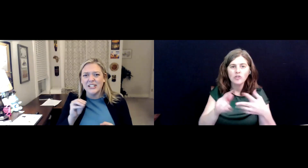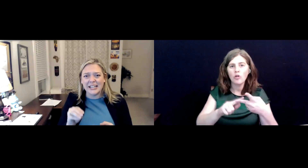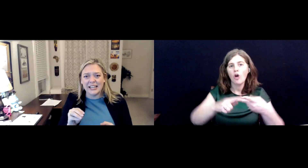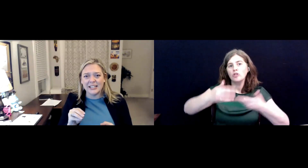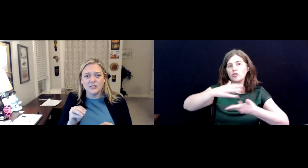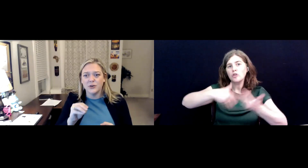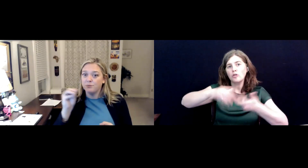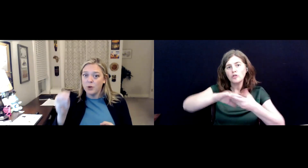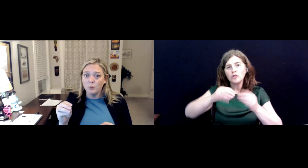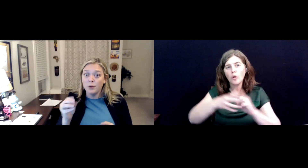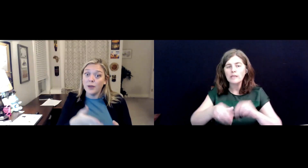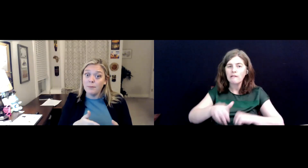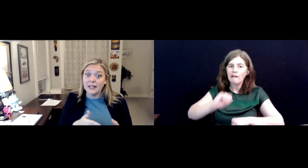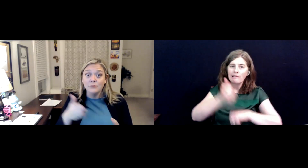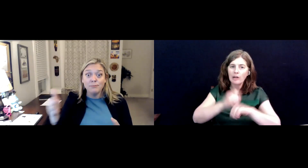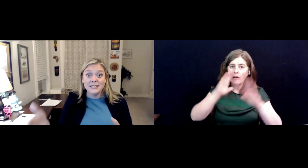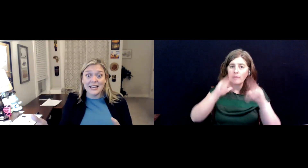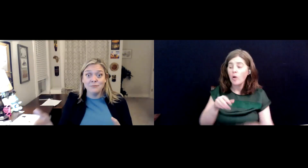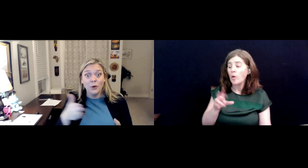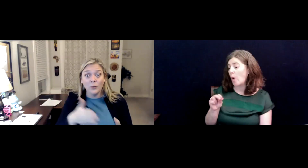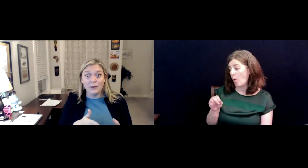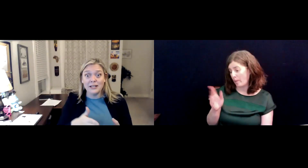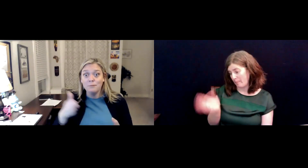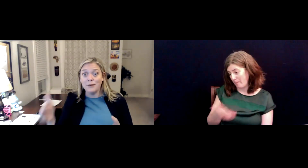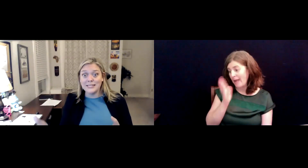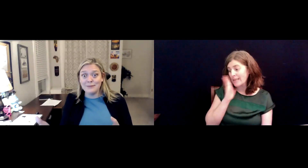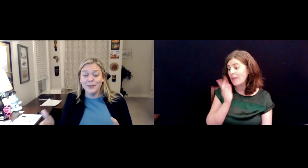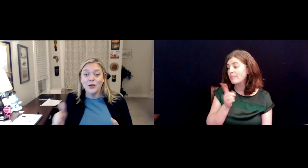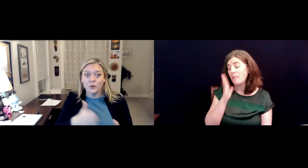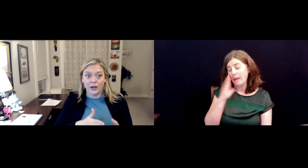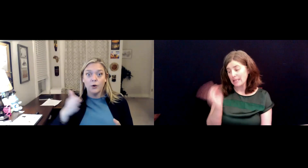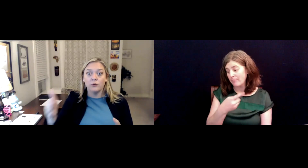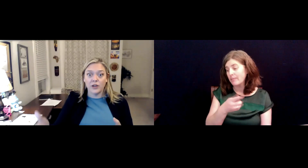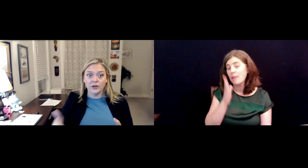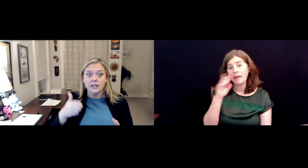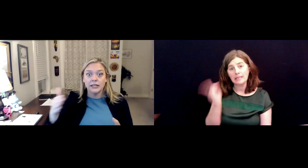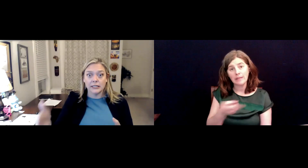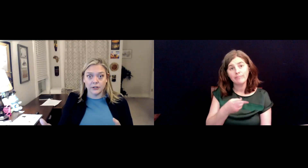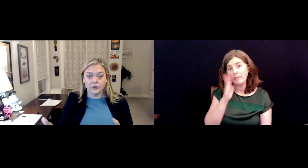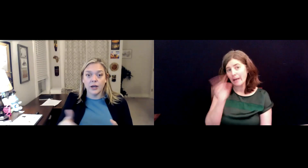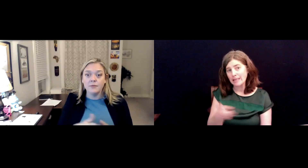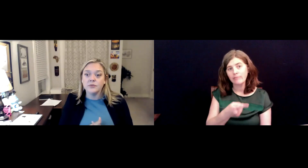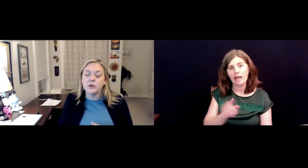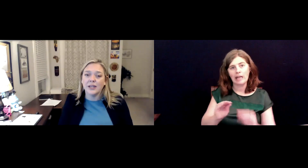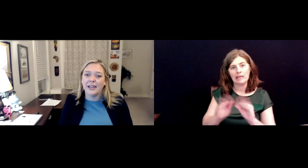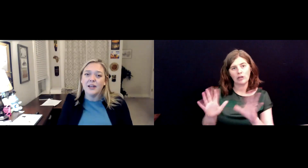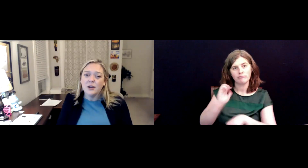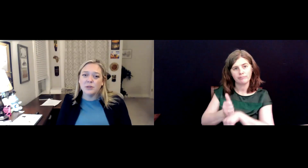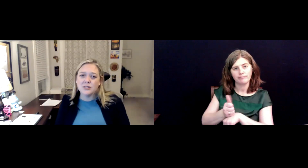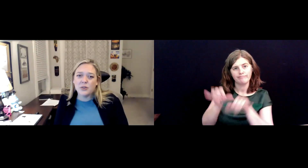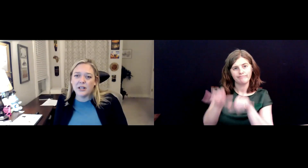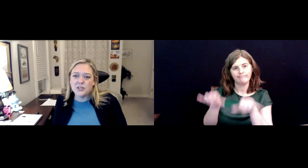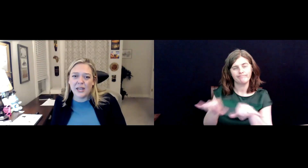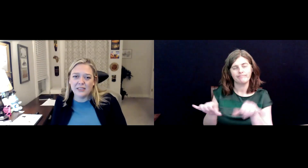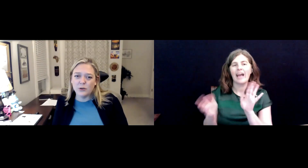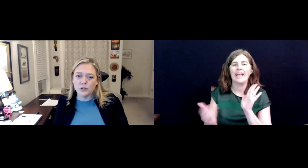clear guidelines for, nope, okay, buddy, bedtime, okay, buddy, bedtime, right? Very clear. Okay. So again, please